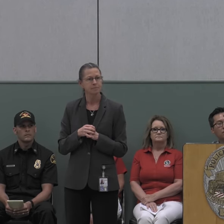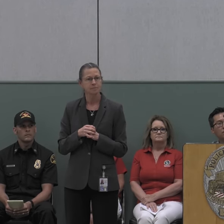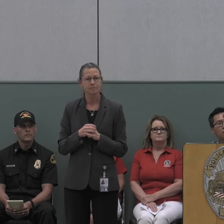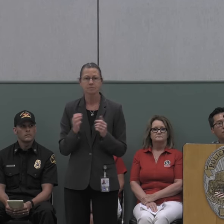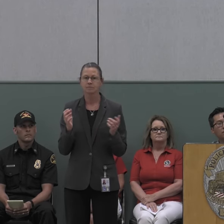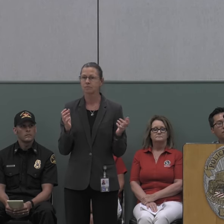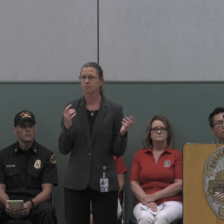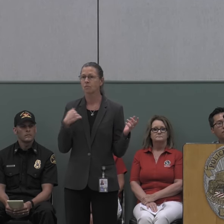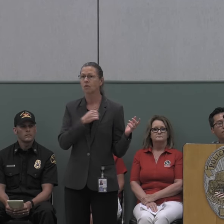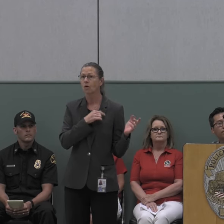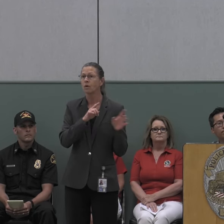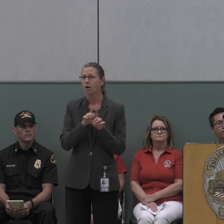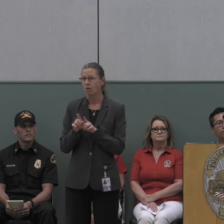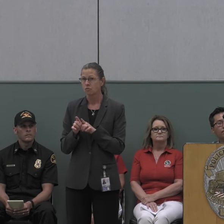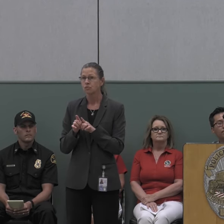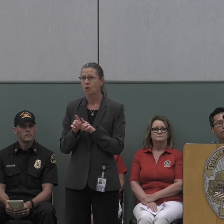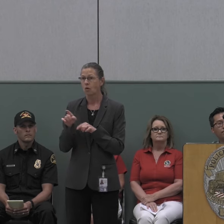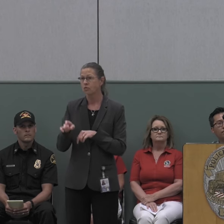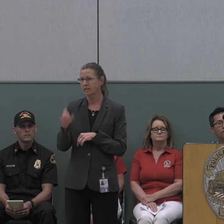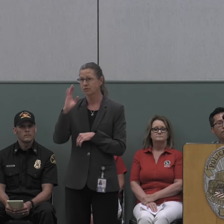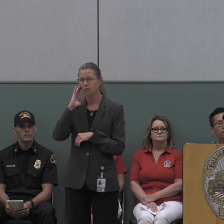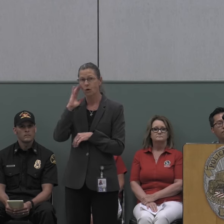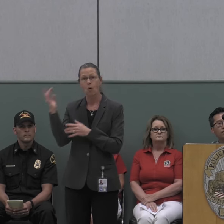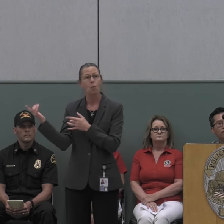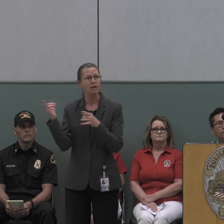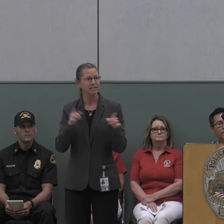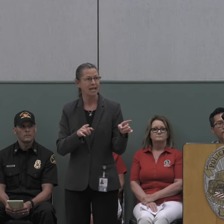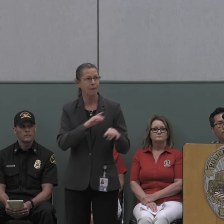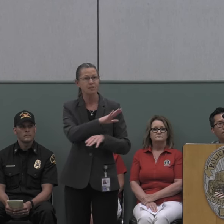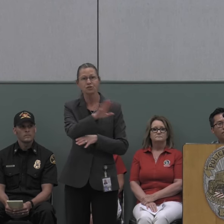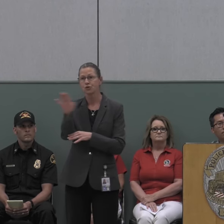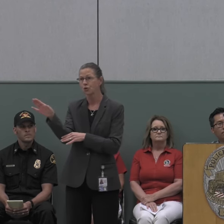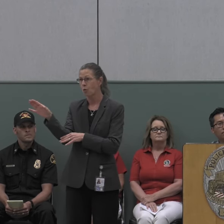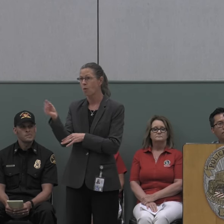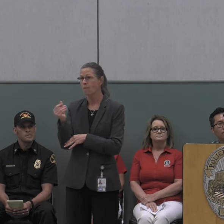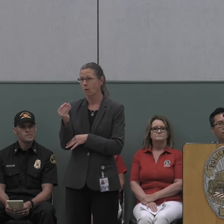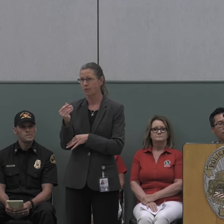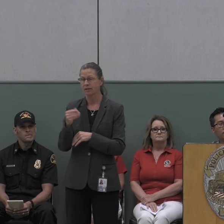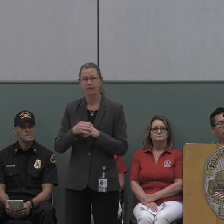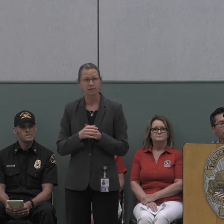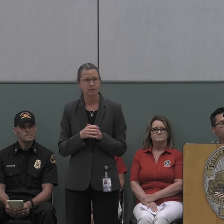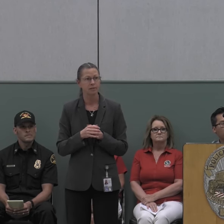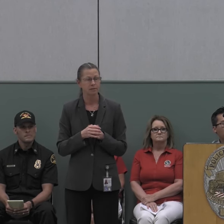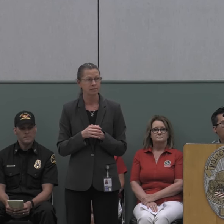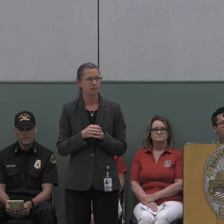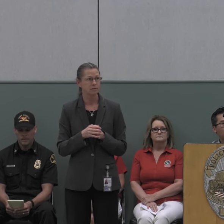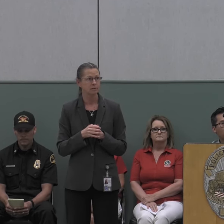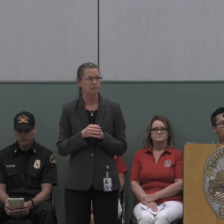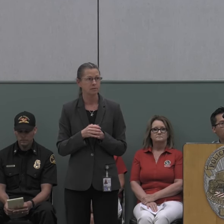we also need to know what has happened to your property,